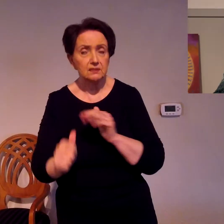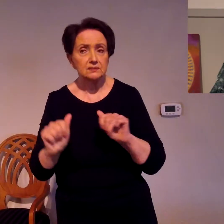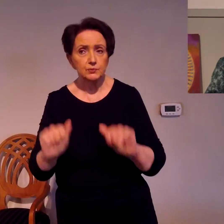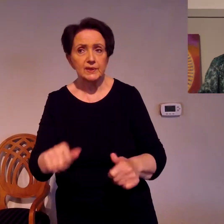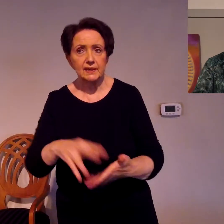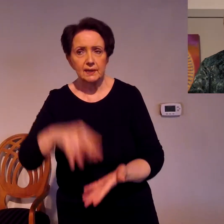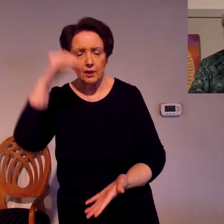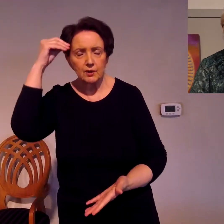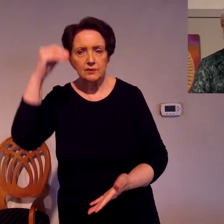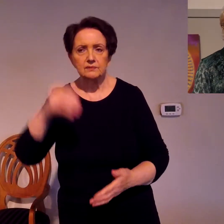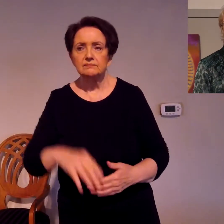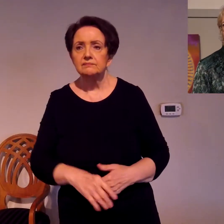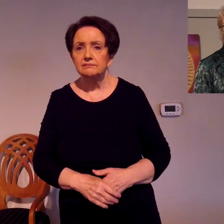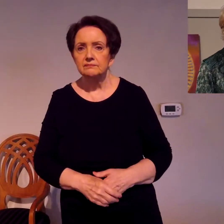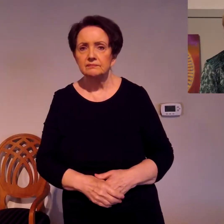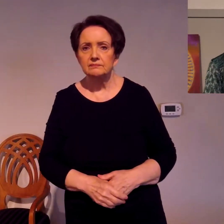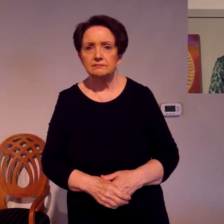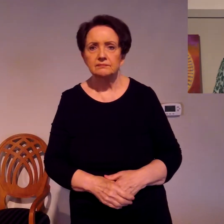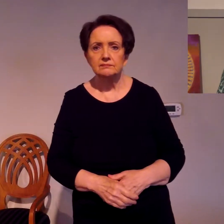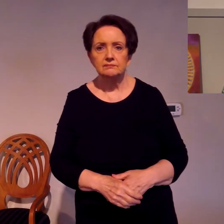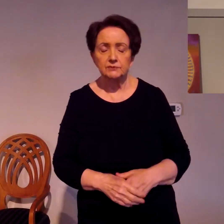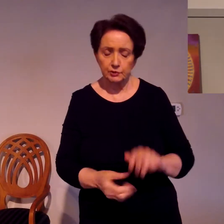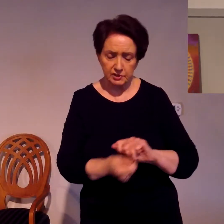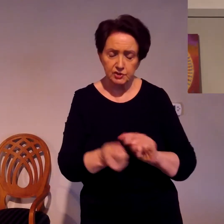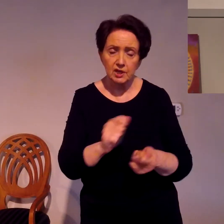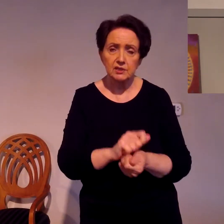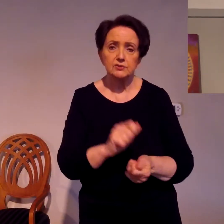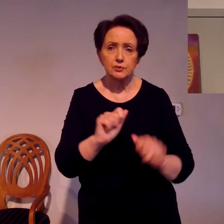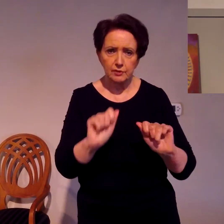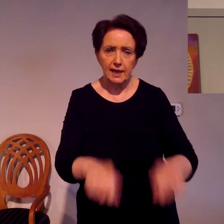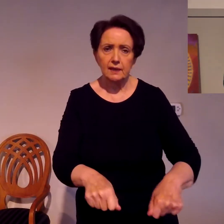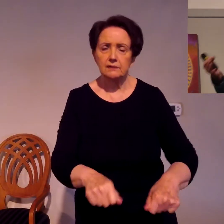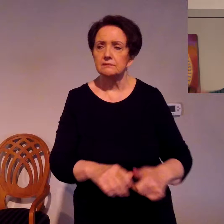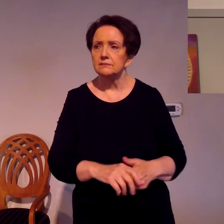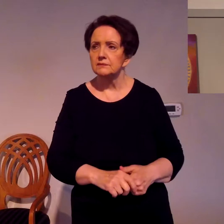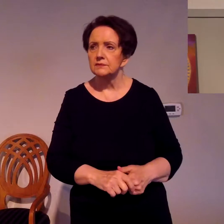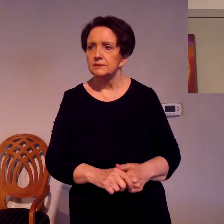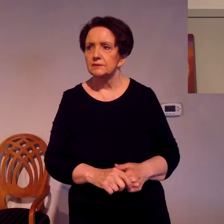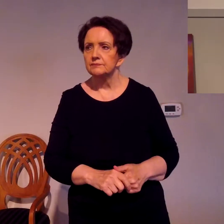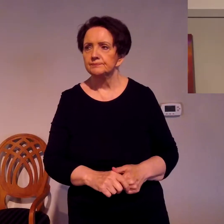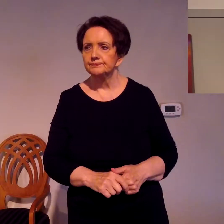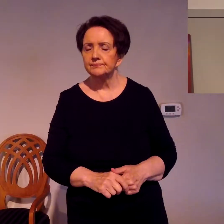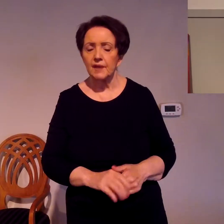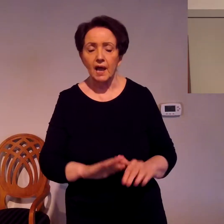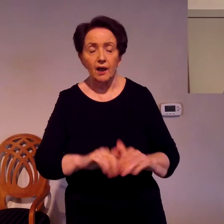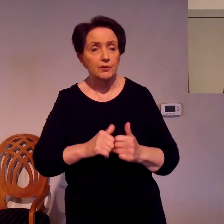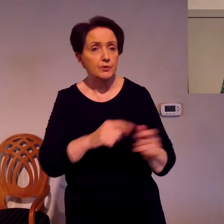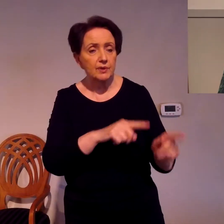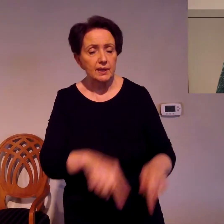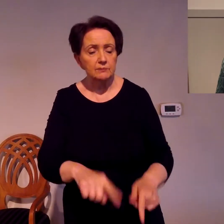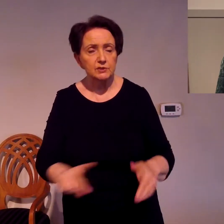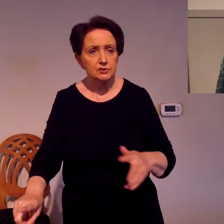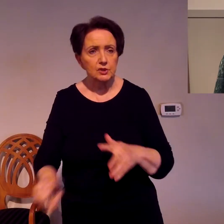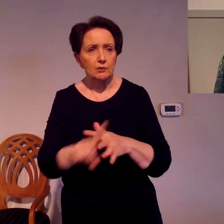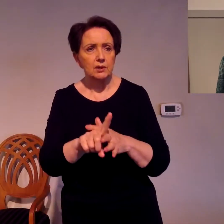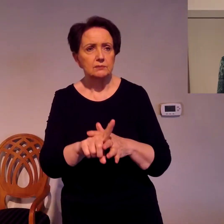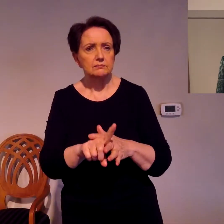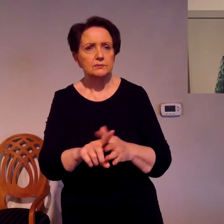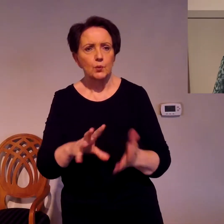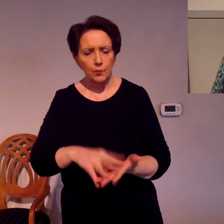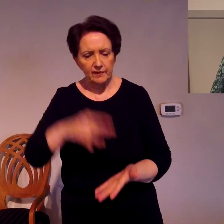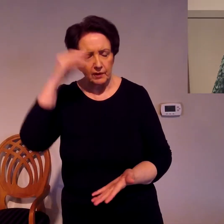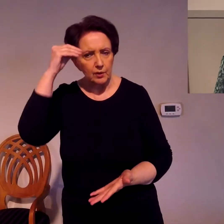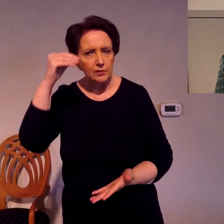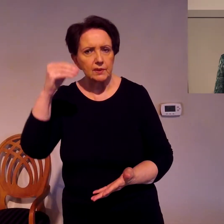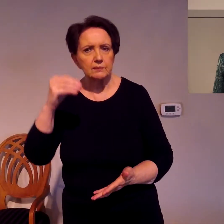you fundamentally are and how you fundamentally came to be here, how you came to show up. These are skills that we learn how to do,